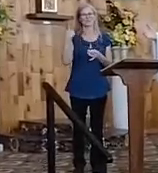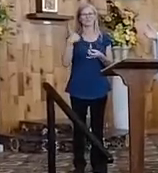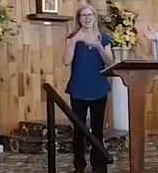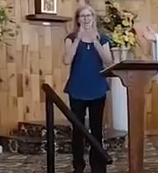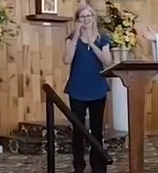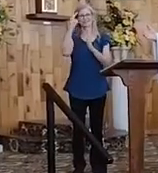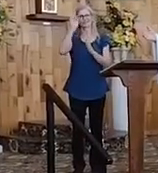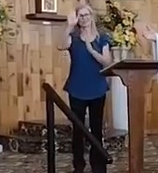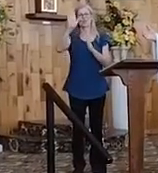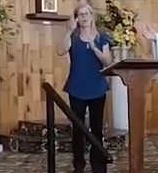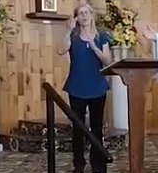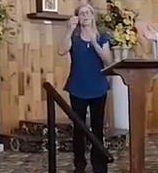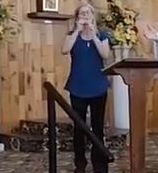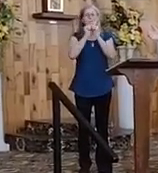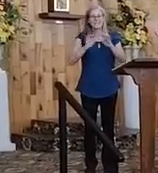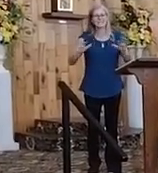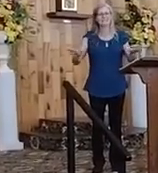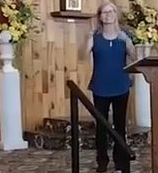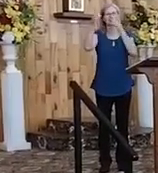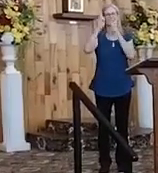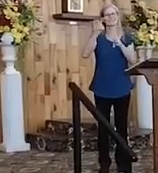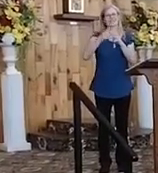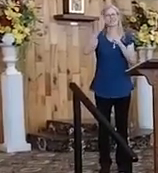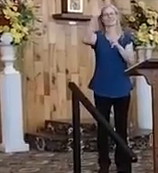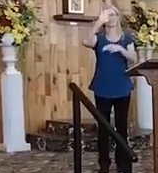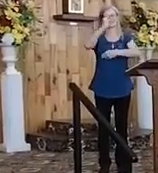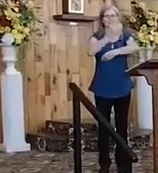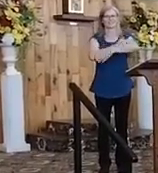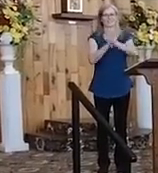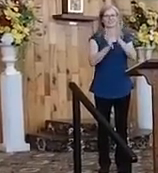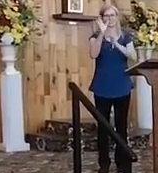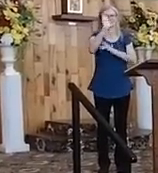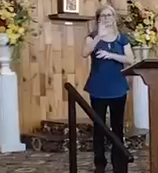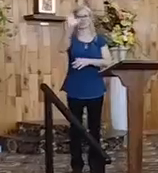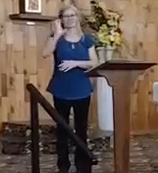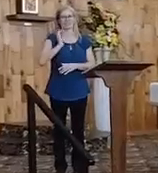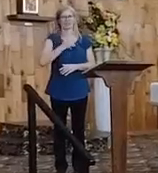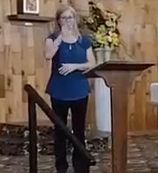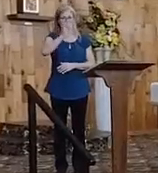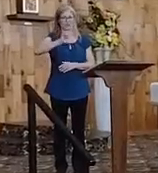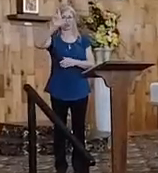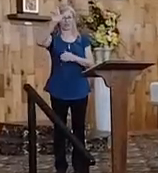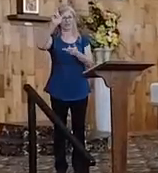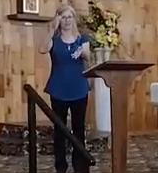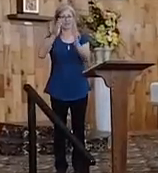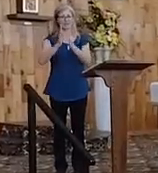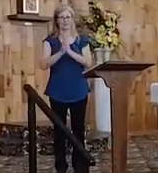your bounty in the name of your Son, Jesus Christ, our Lord. Amen. Amen.